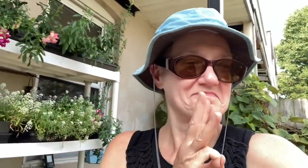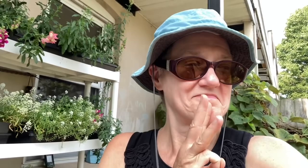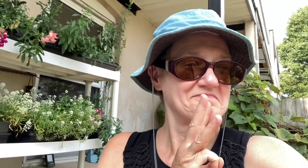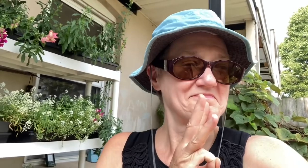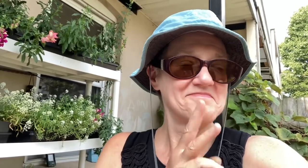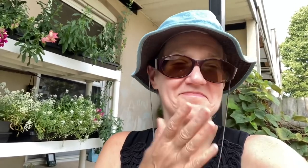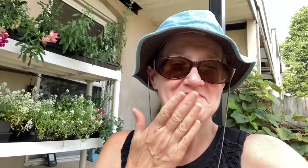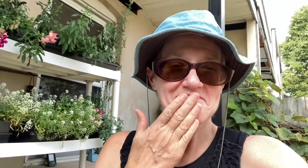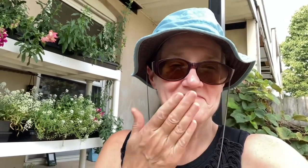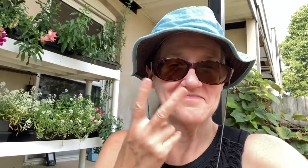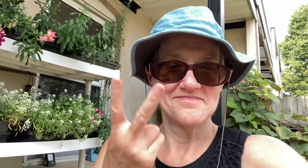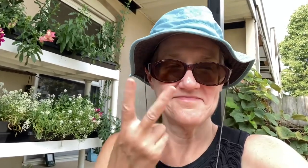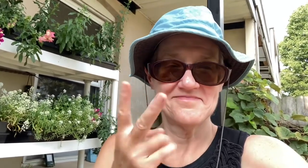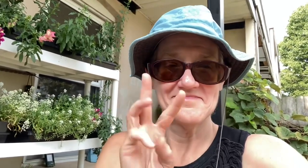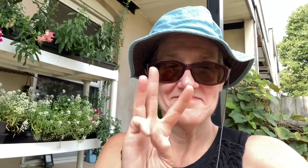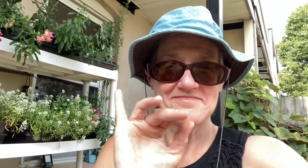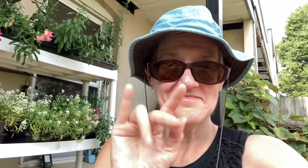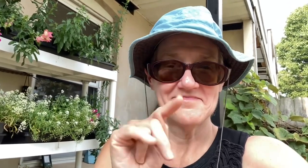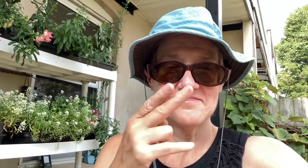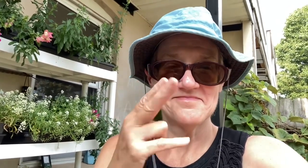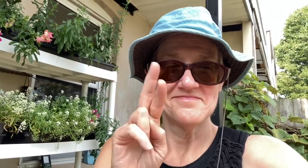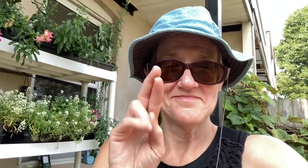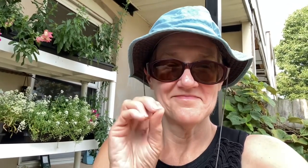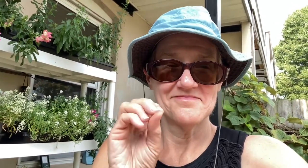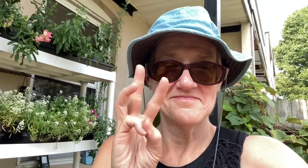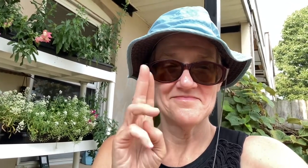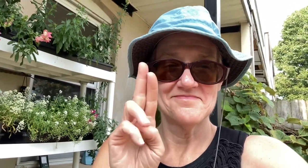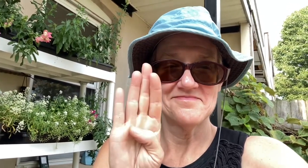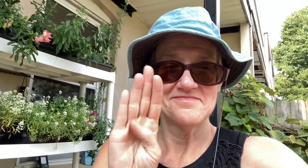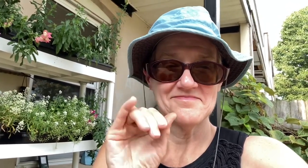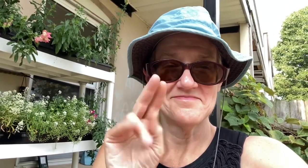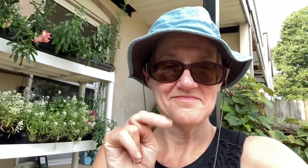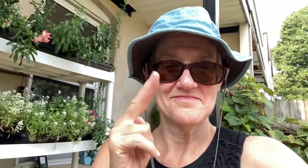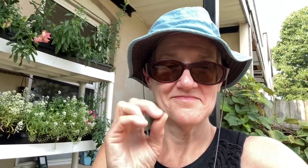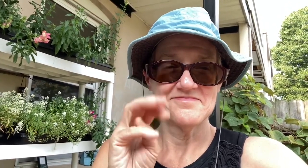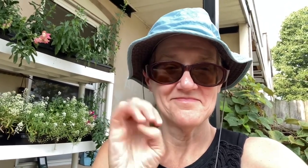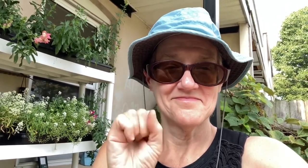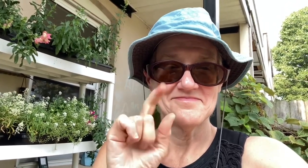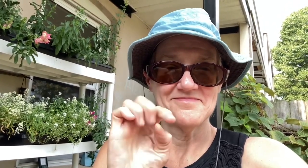It was an easy morning because we didn't have to water. Thank you for visiting